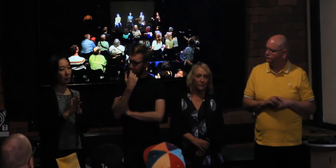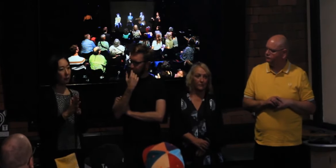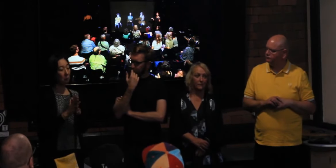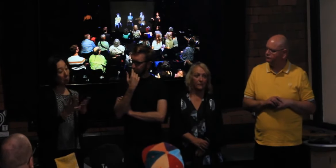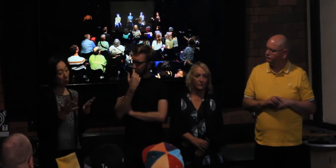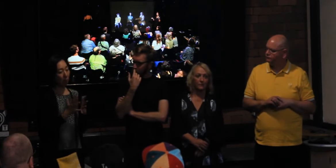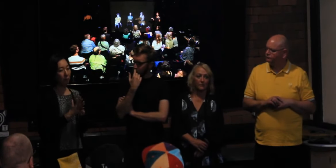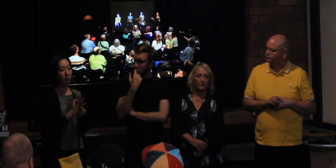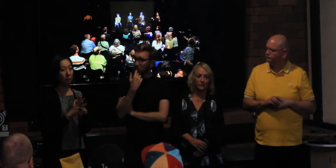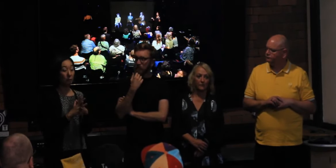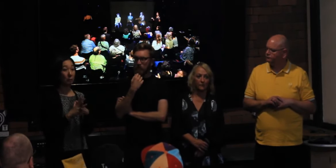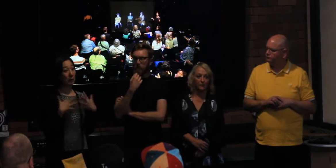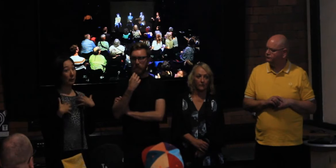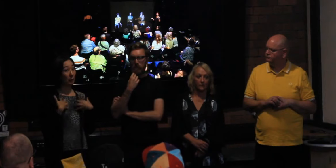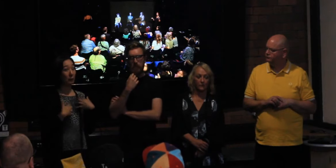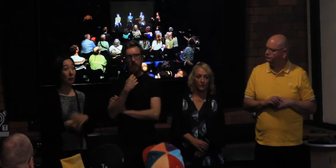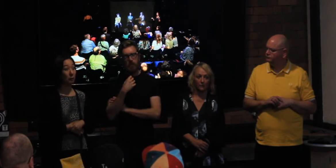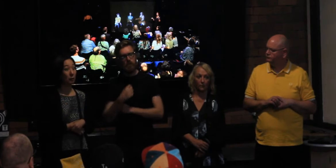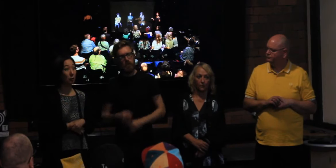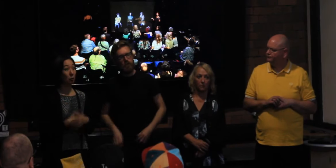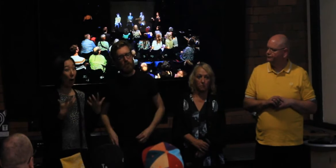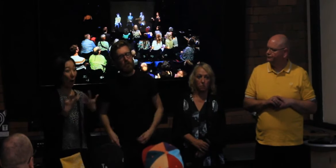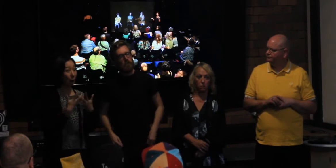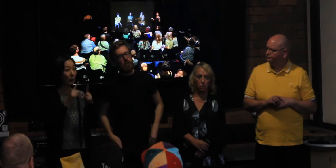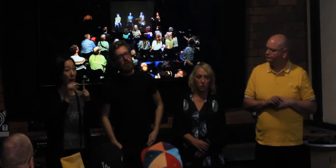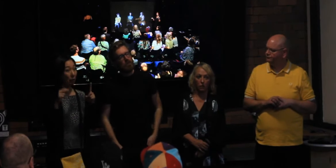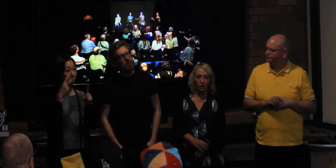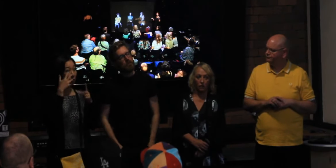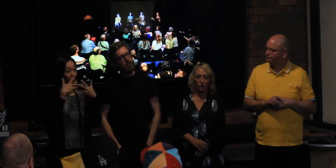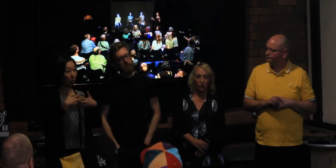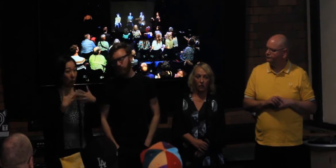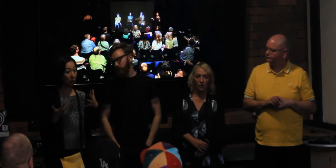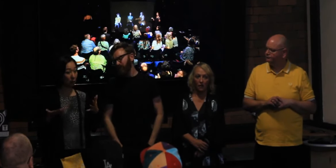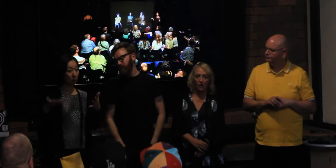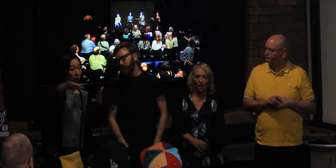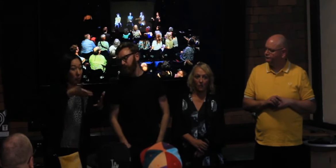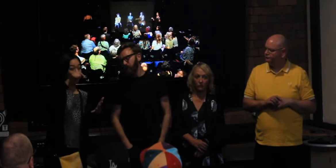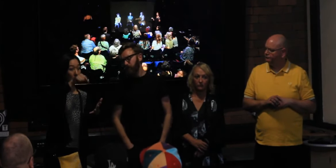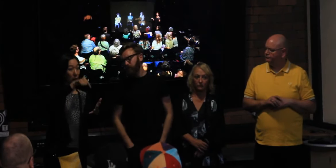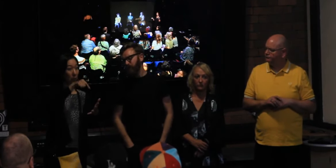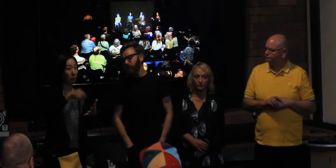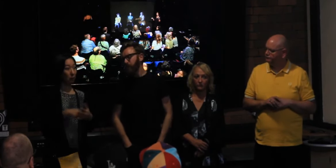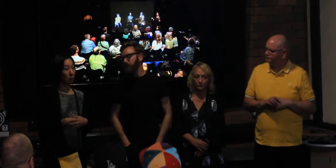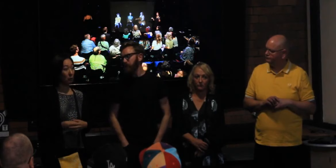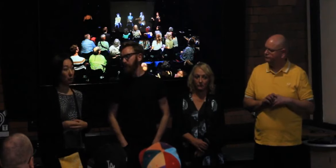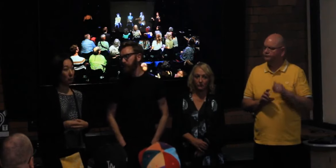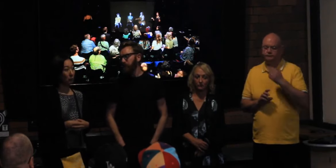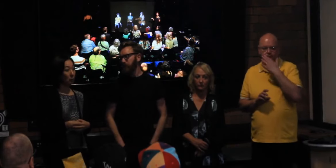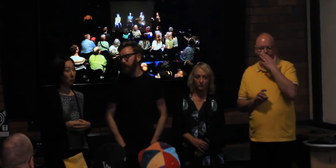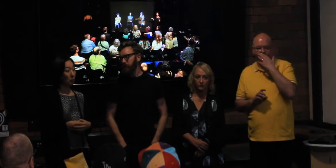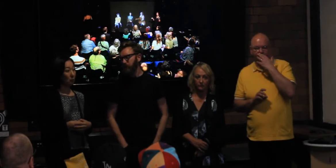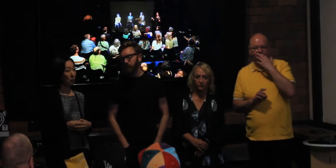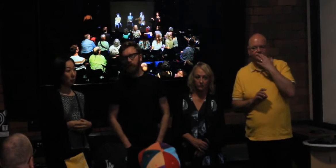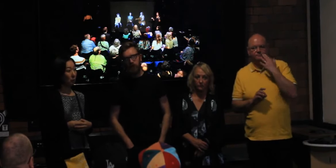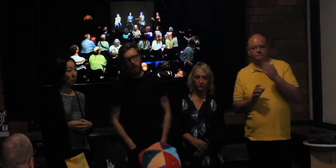something underlying there in terms of, you know, different traces of sensory memory, and I